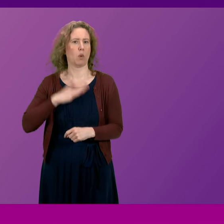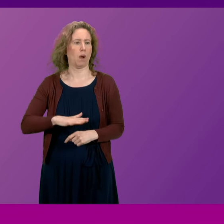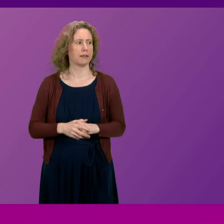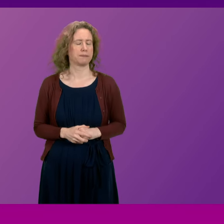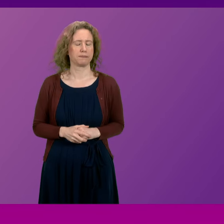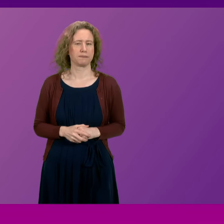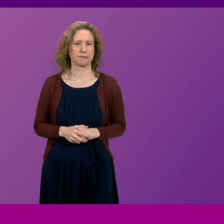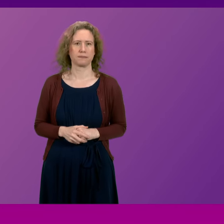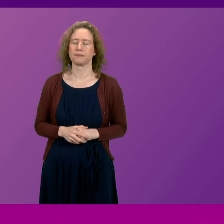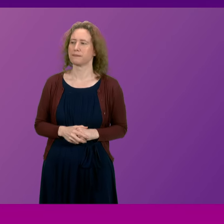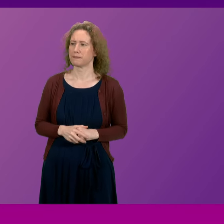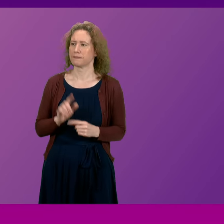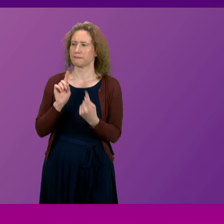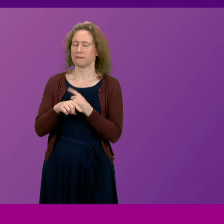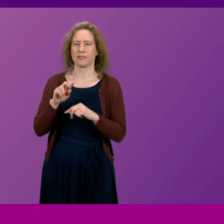First Minister.